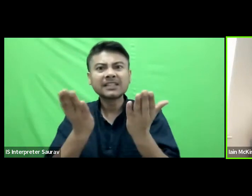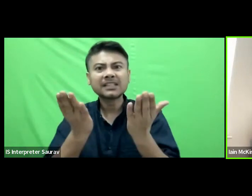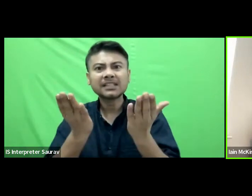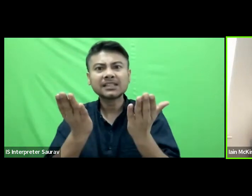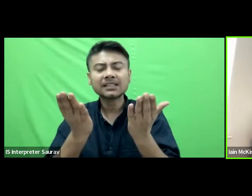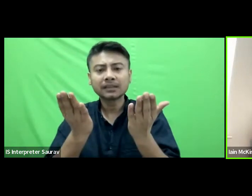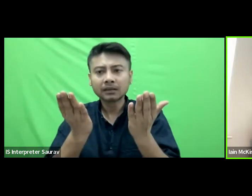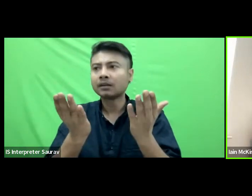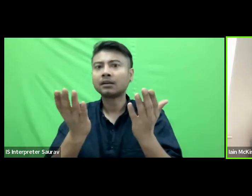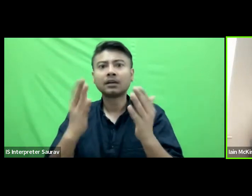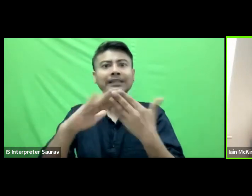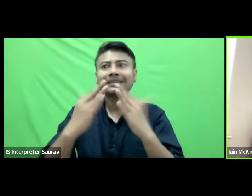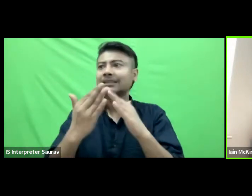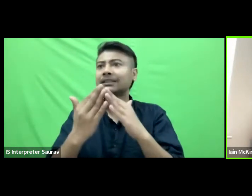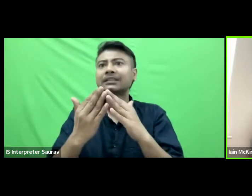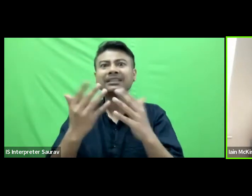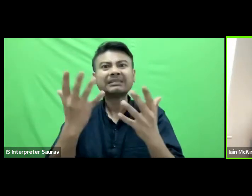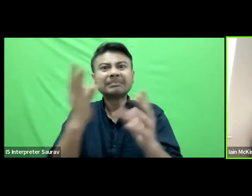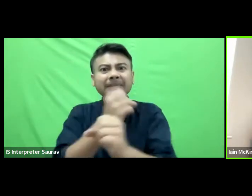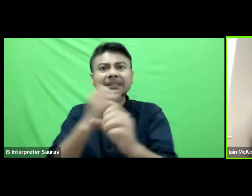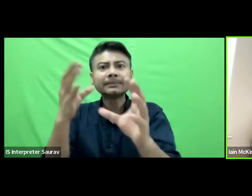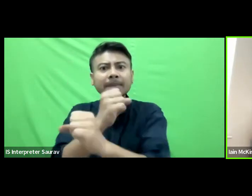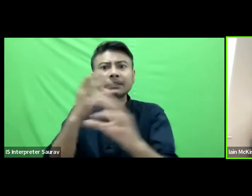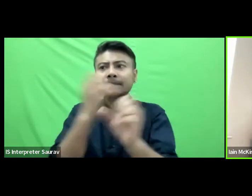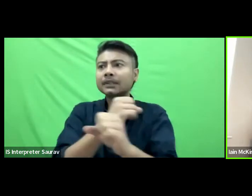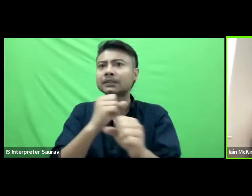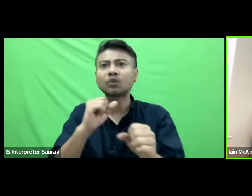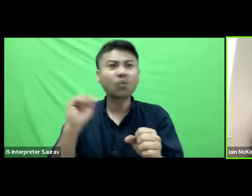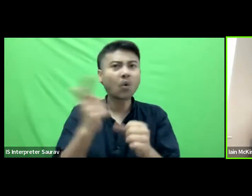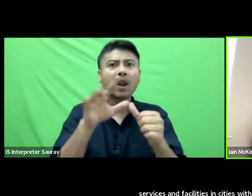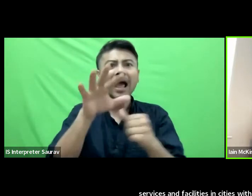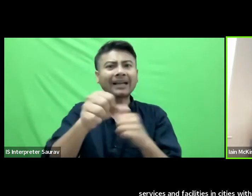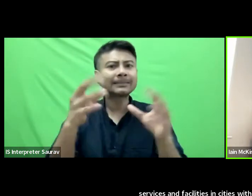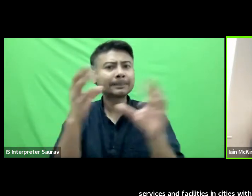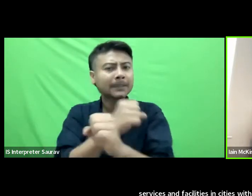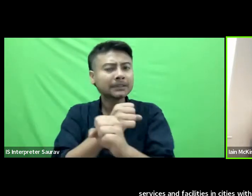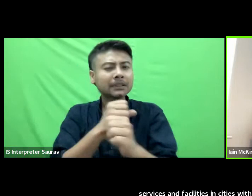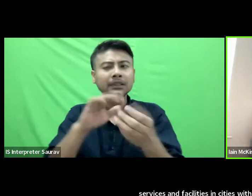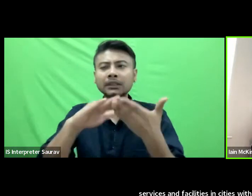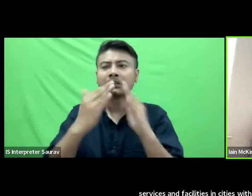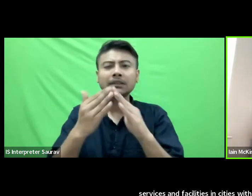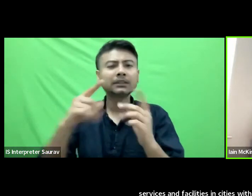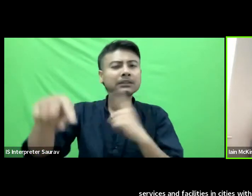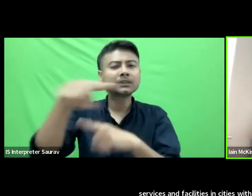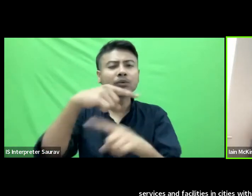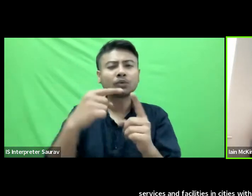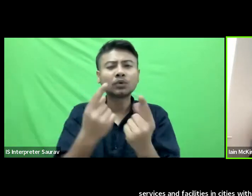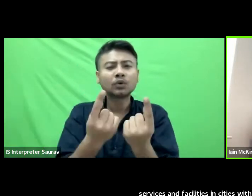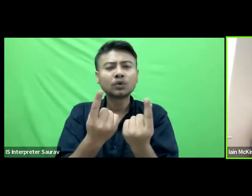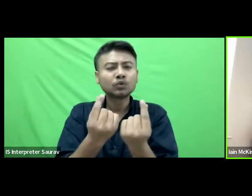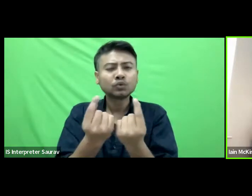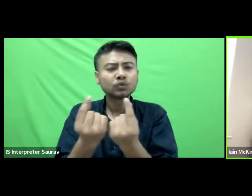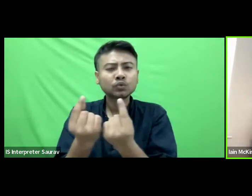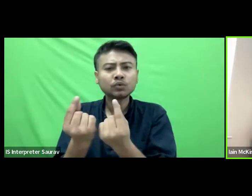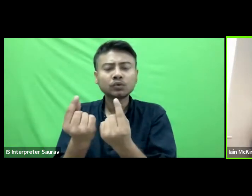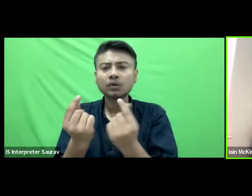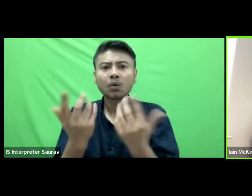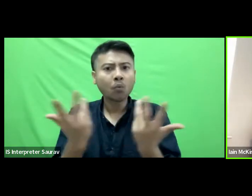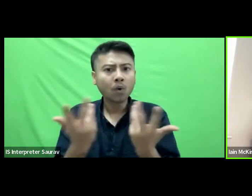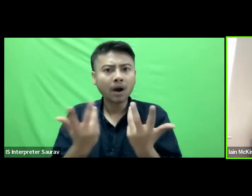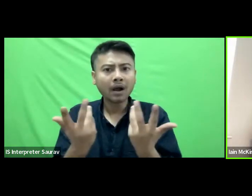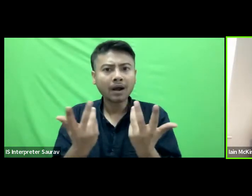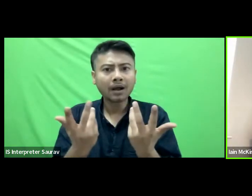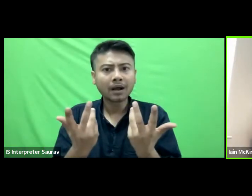in cities that impede access for all? So just by way of, I guess, giving a little bit of opening context from